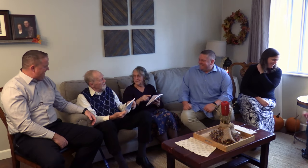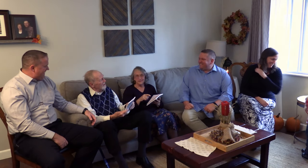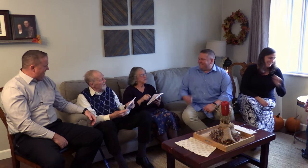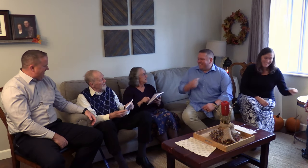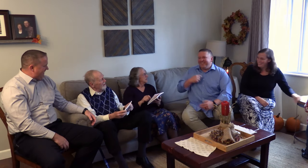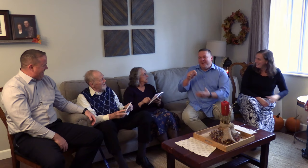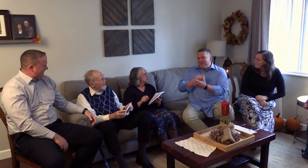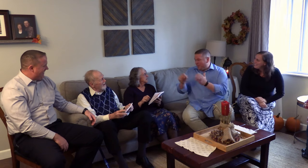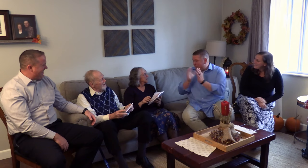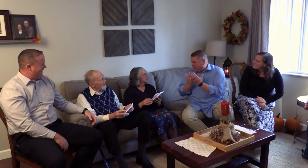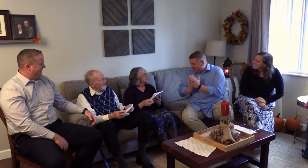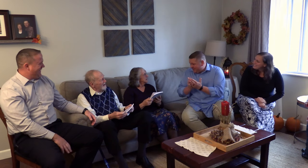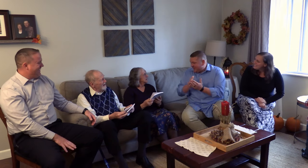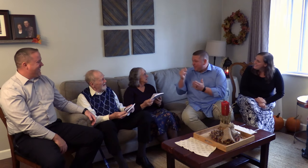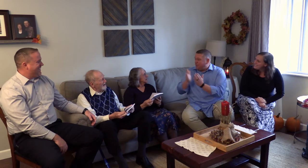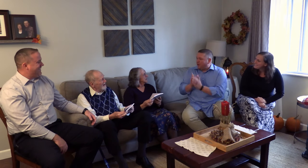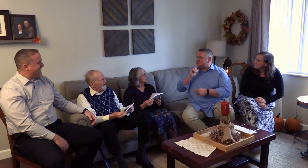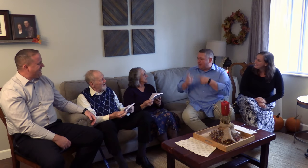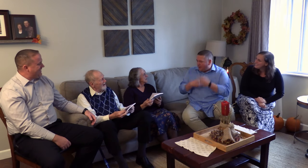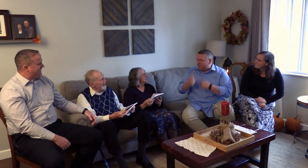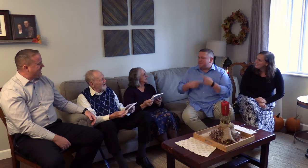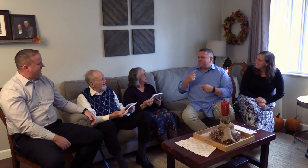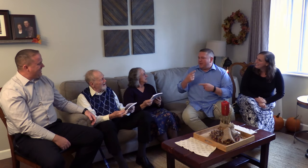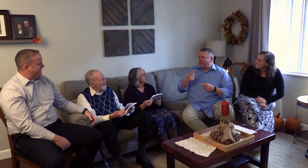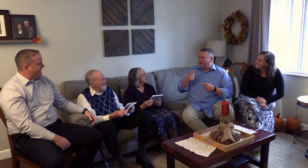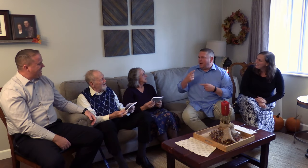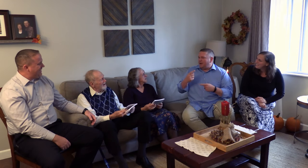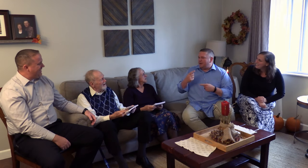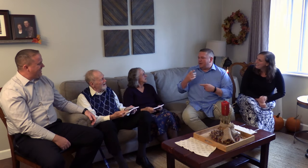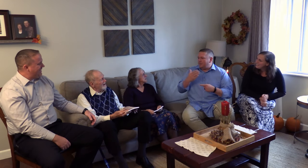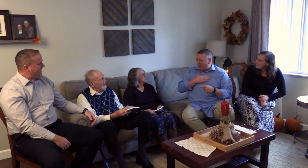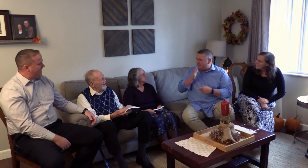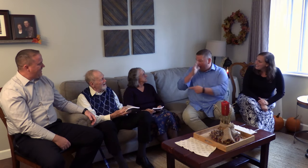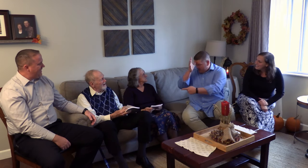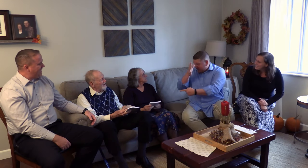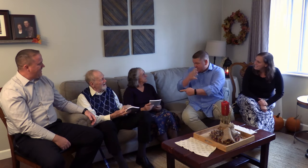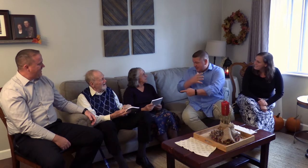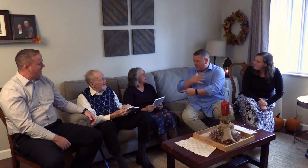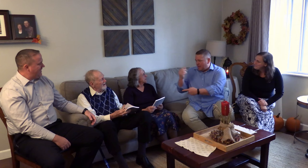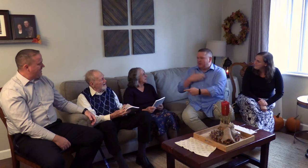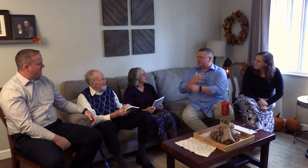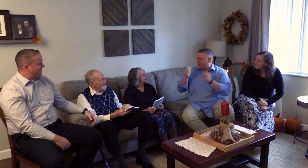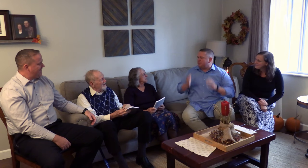wrote a book and the book is about uh my parents and my savior